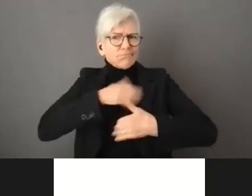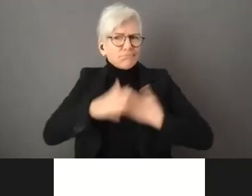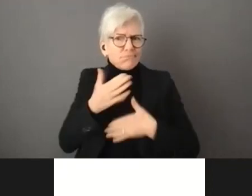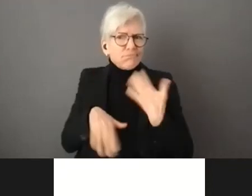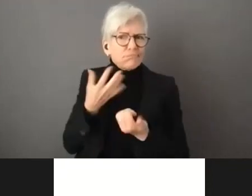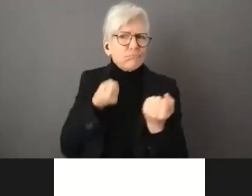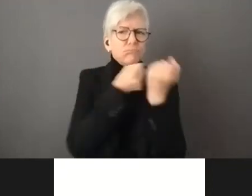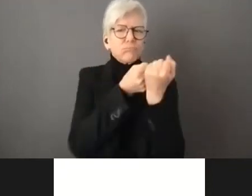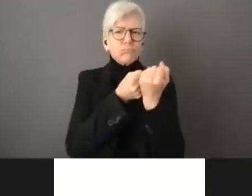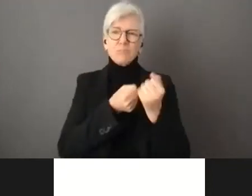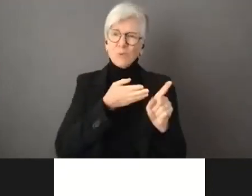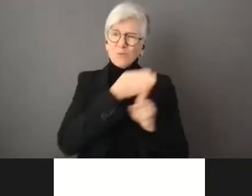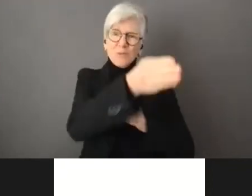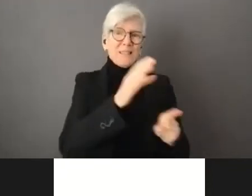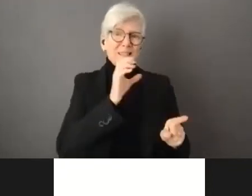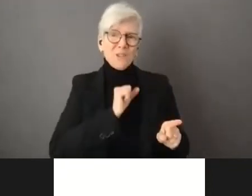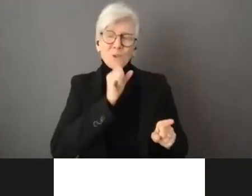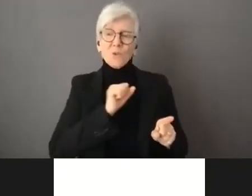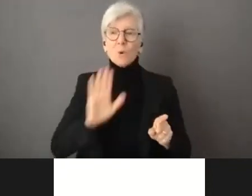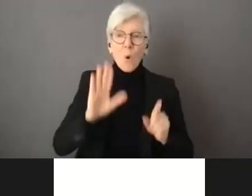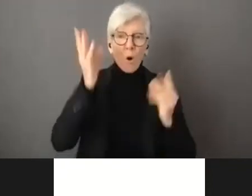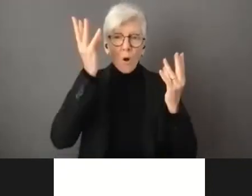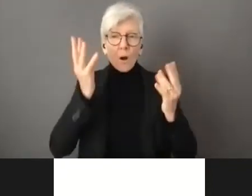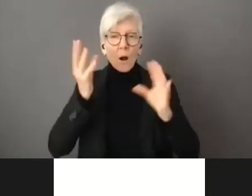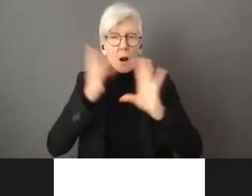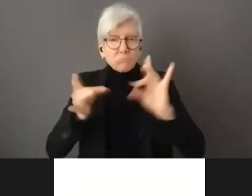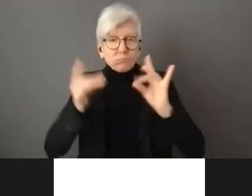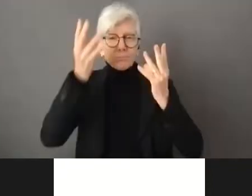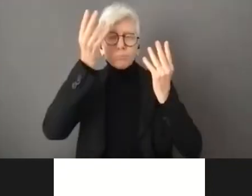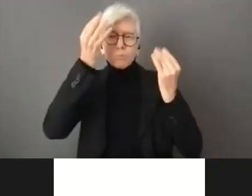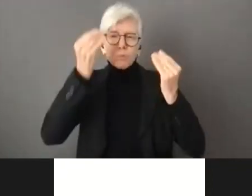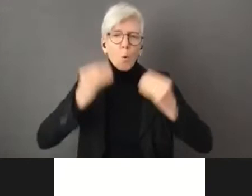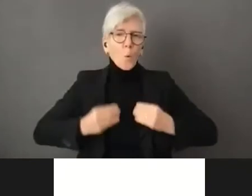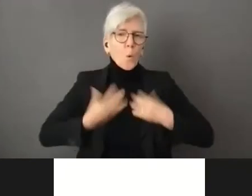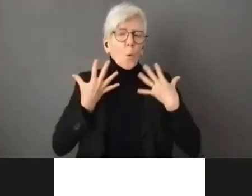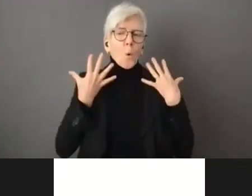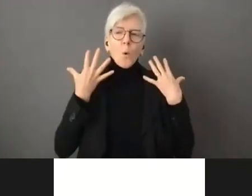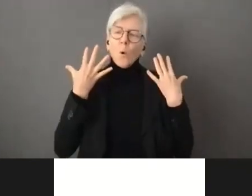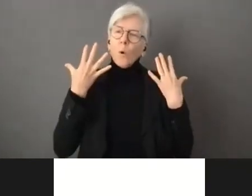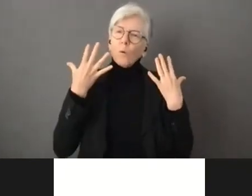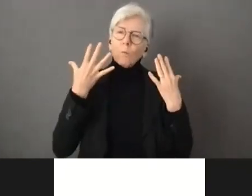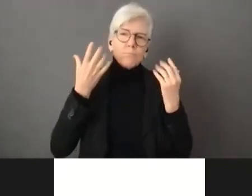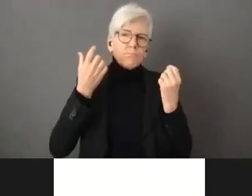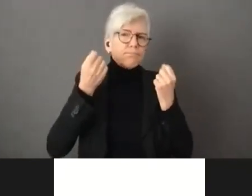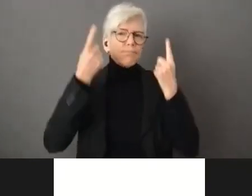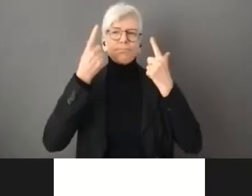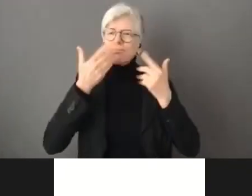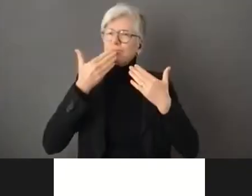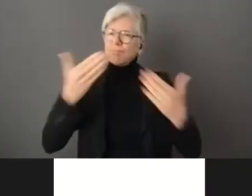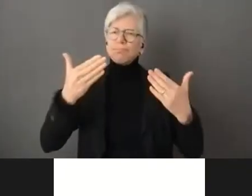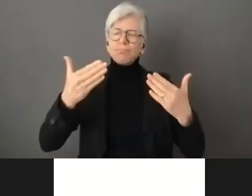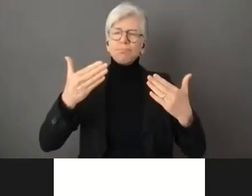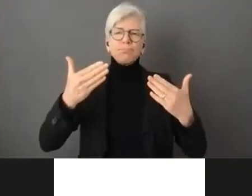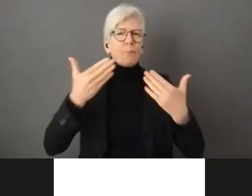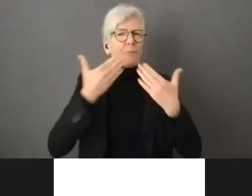and thought-provoking morning, and I would again like to thank you all for your time. I'm feeling very invigorated right